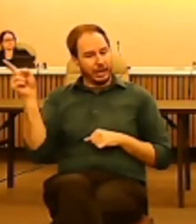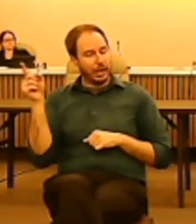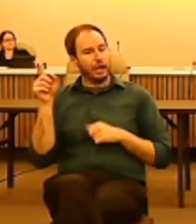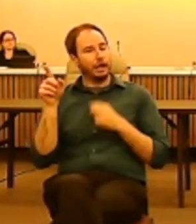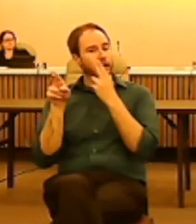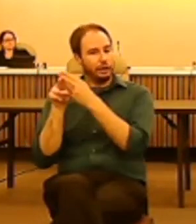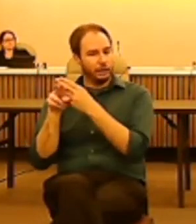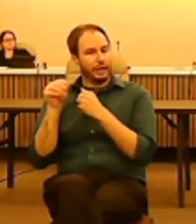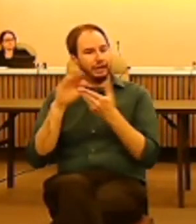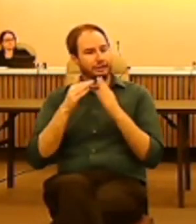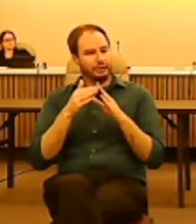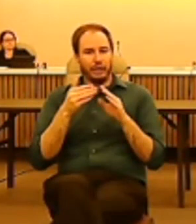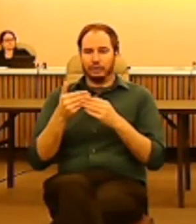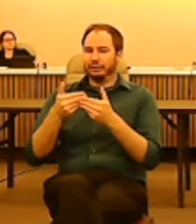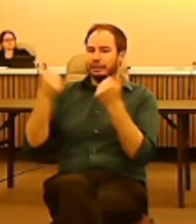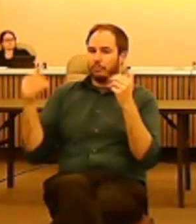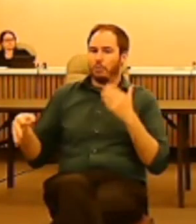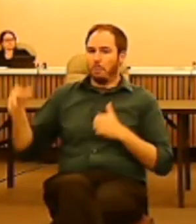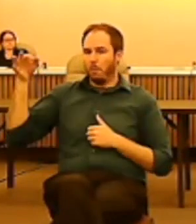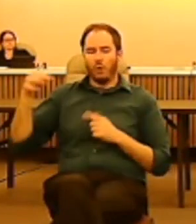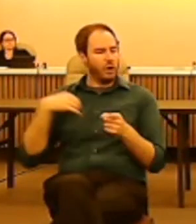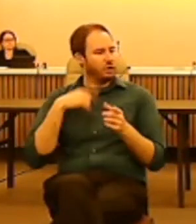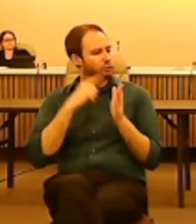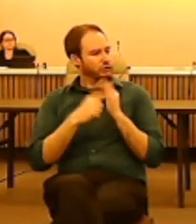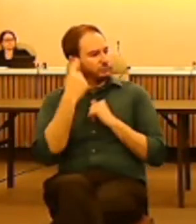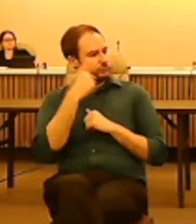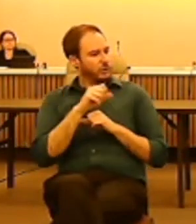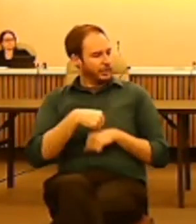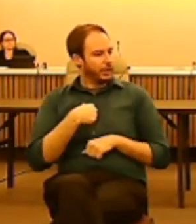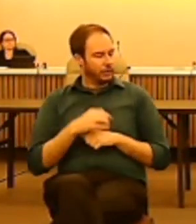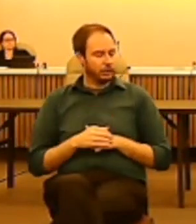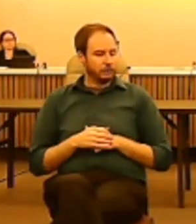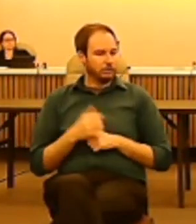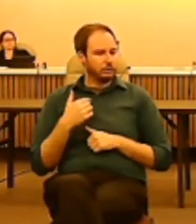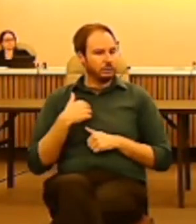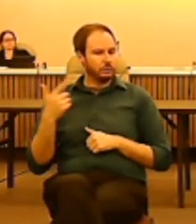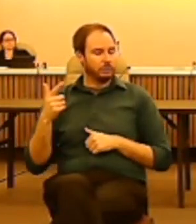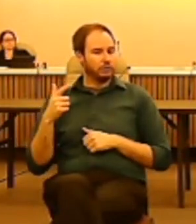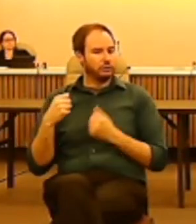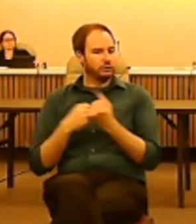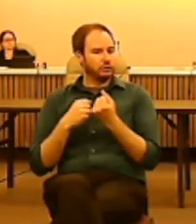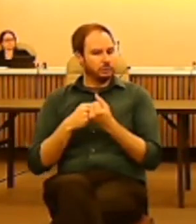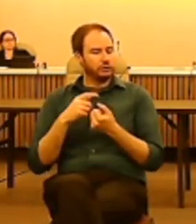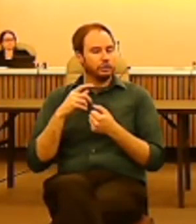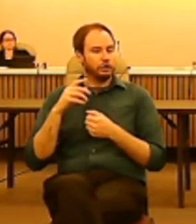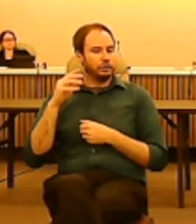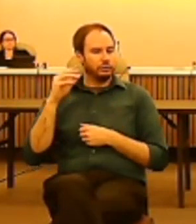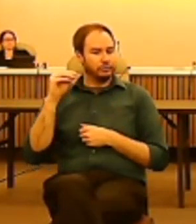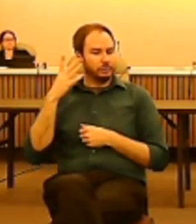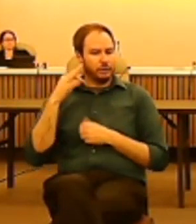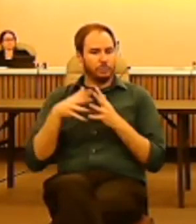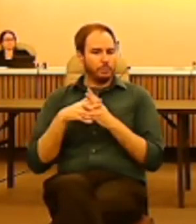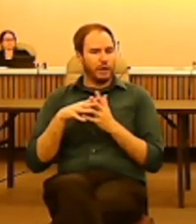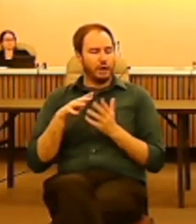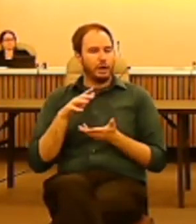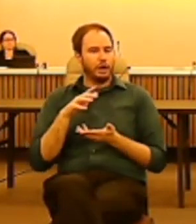the Yeah, town flag on a separate one. I could research And or that the too. POW. I'm an adjutant of the local Sons of the American Legion Squadron here in Right.